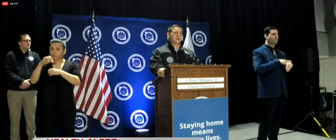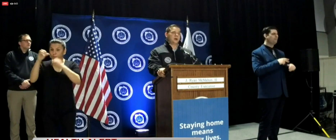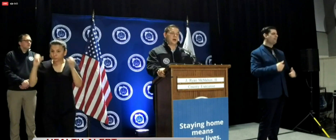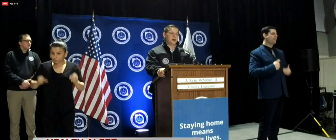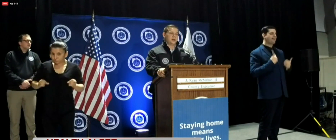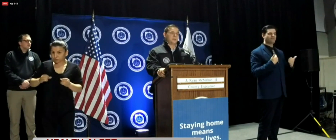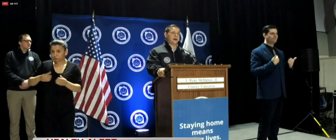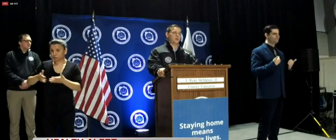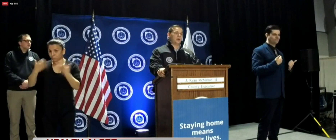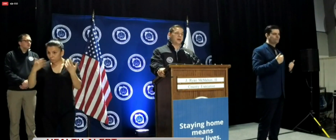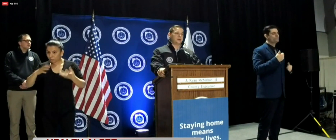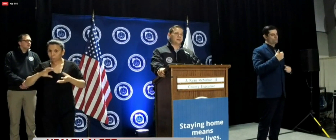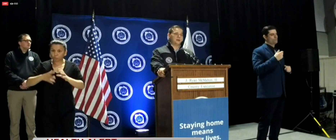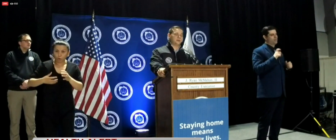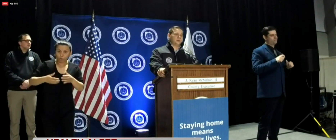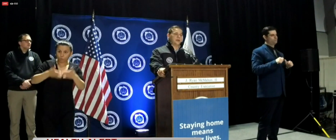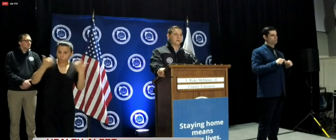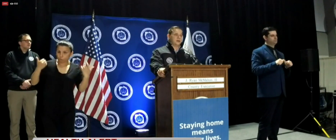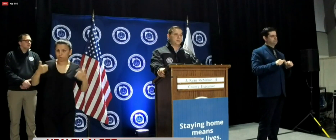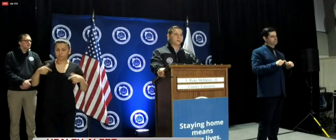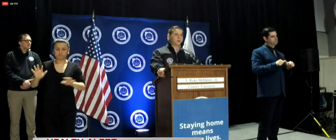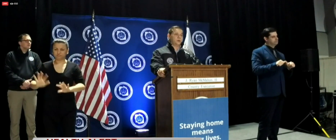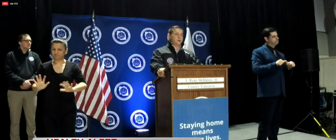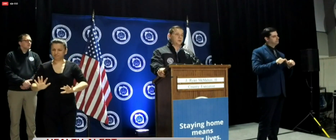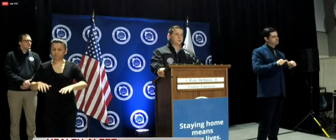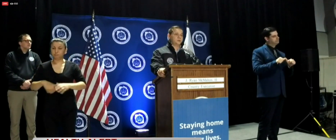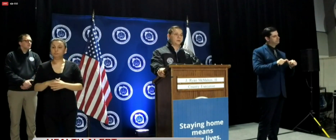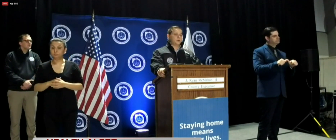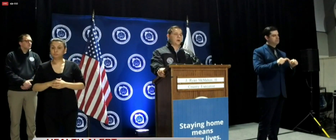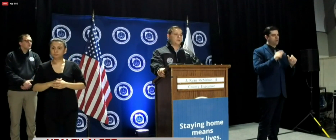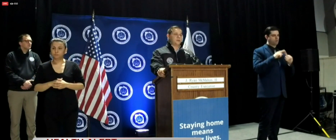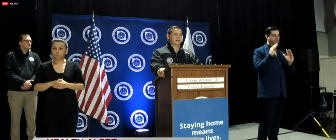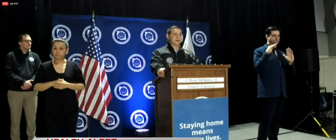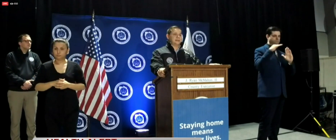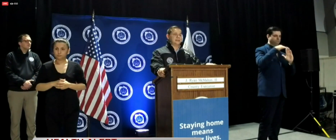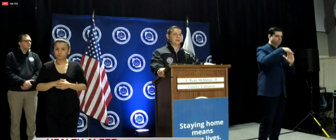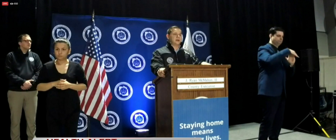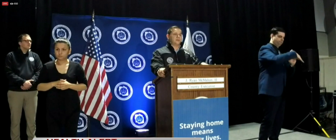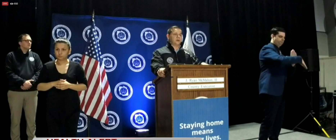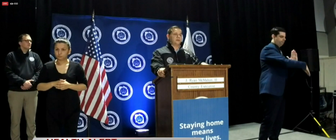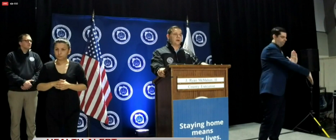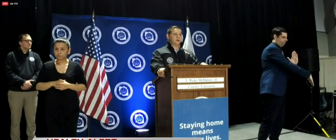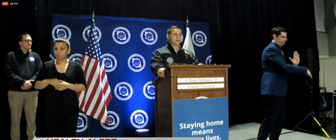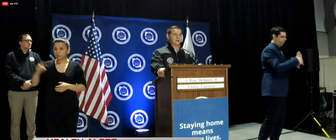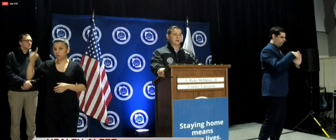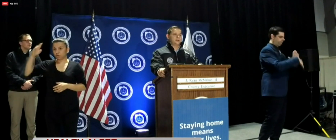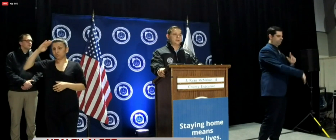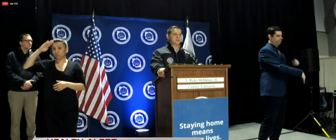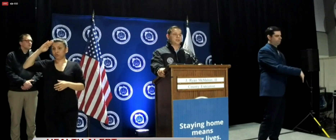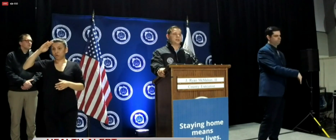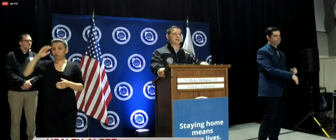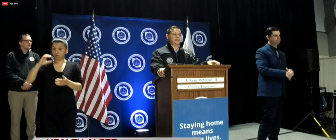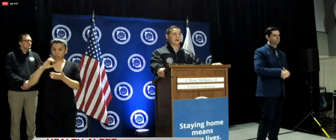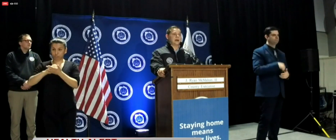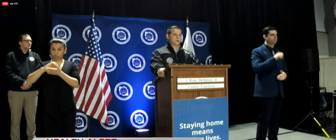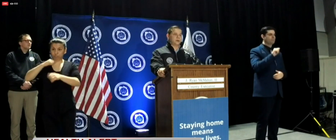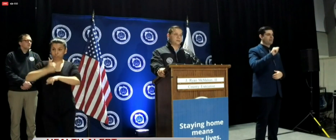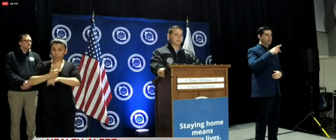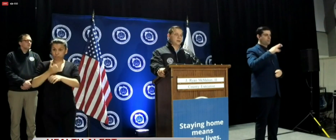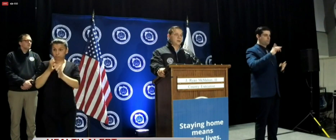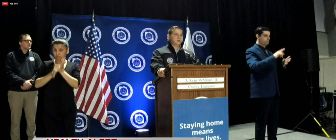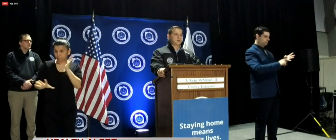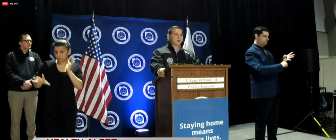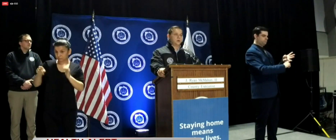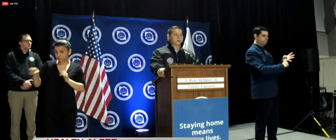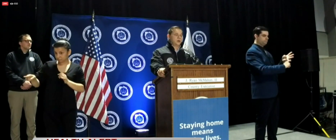restart. And by the way, through the end of April, the federal government and the state government have already essentially shut things down